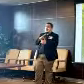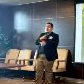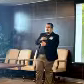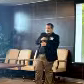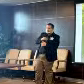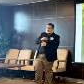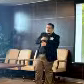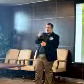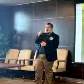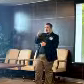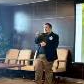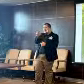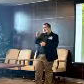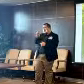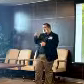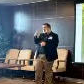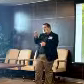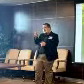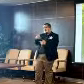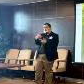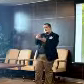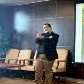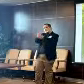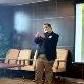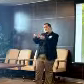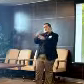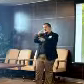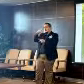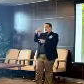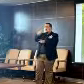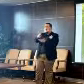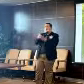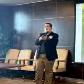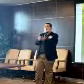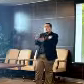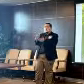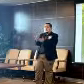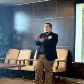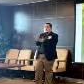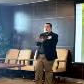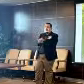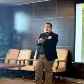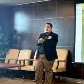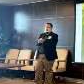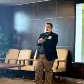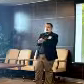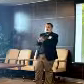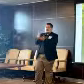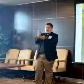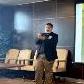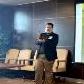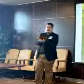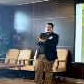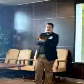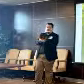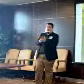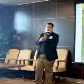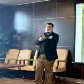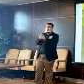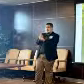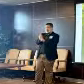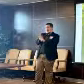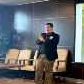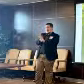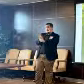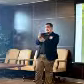see loopholes created to appease people who are choosing to ignore the truth. The facts are presenting themselves,